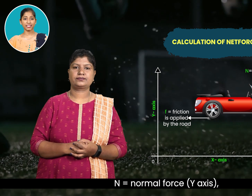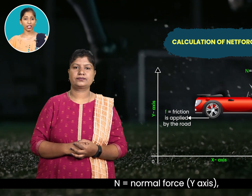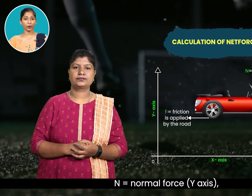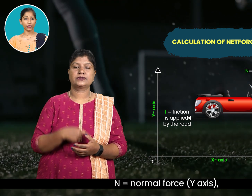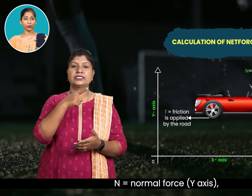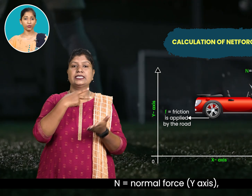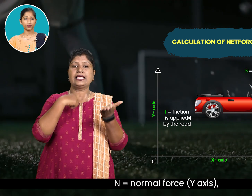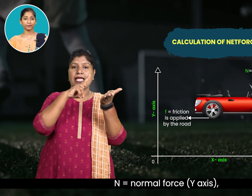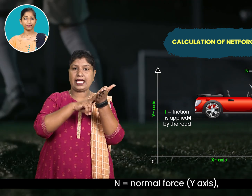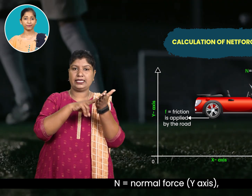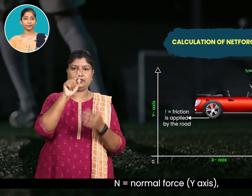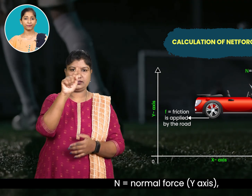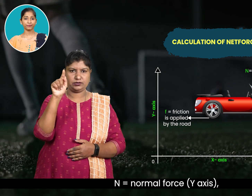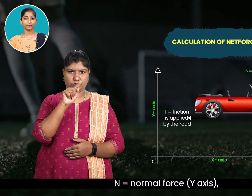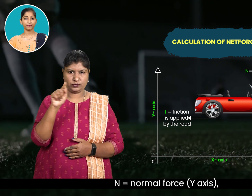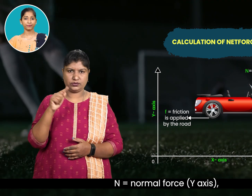N is equal to